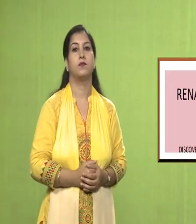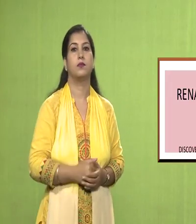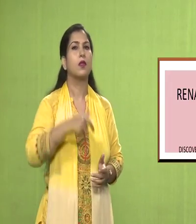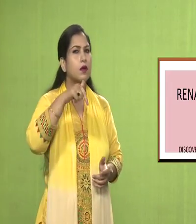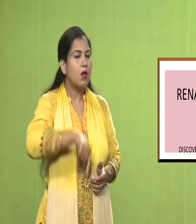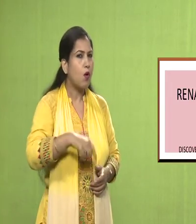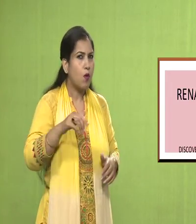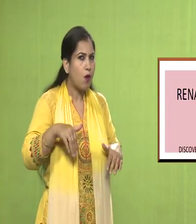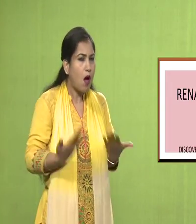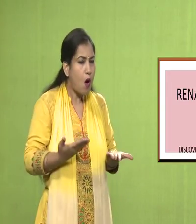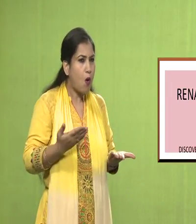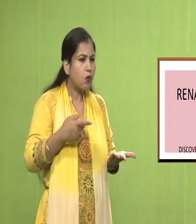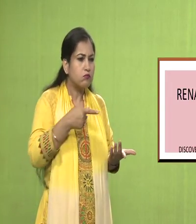Let's understand how.